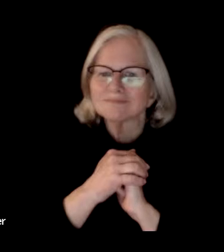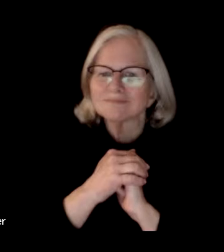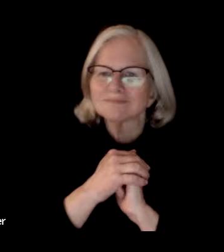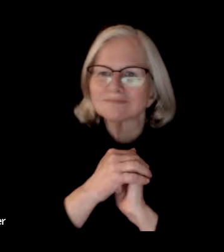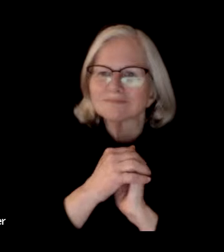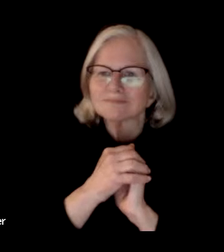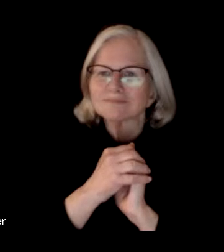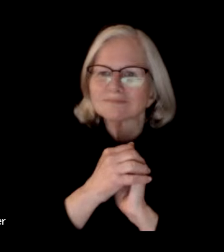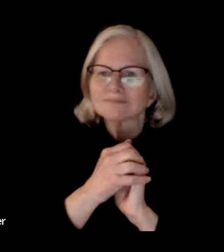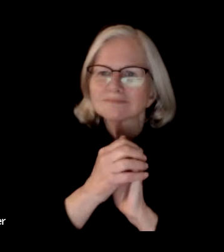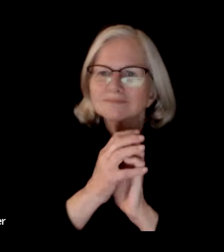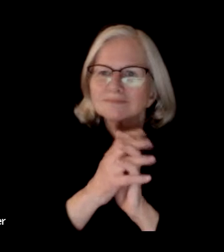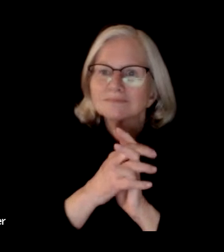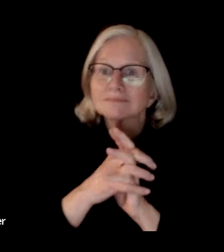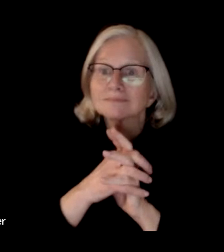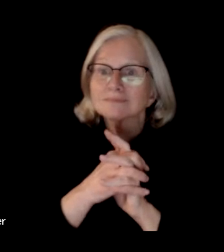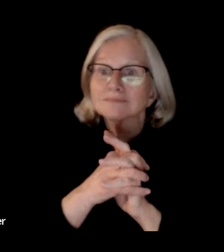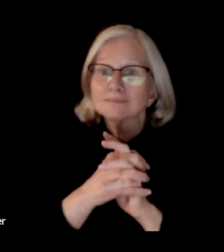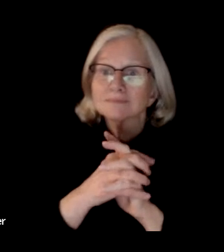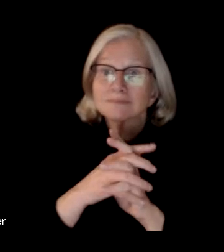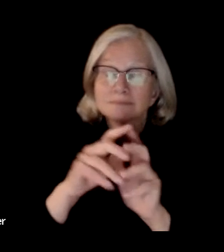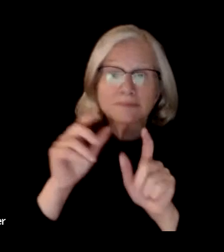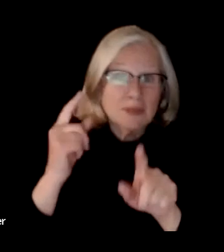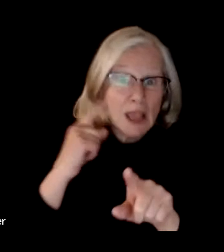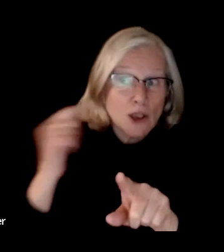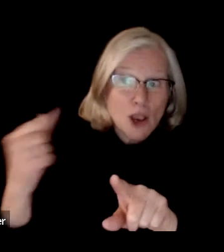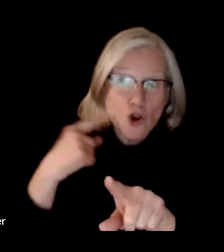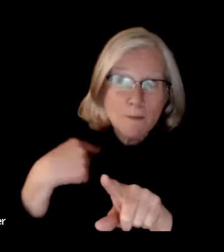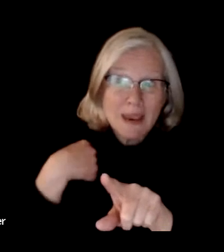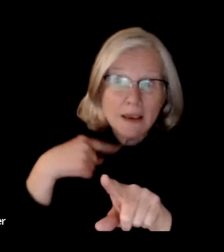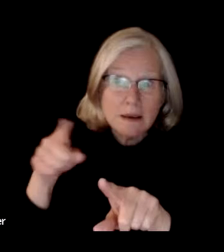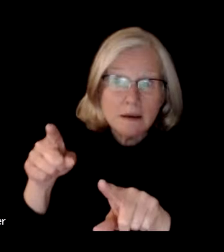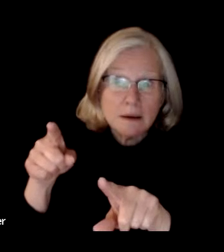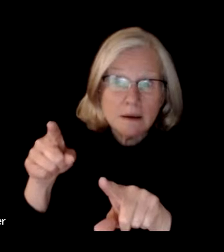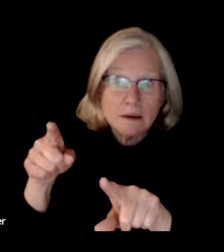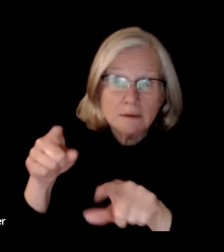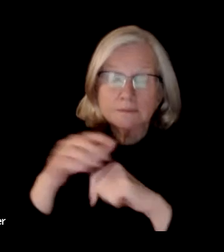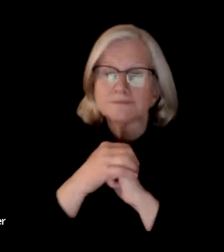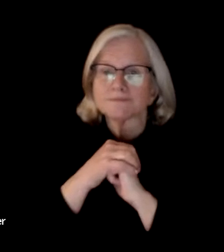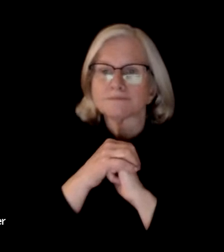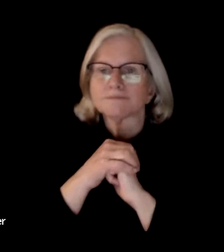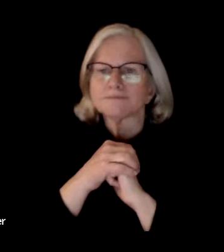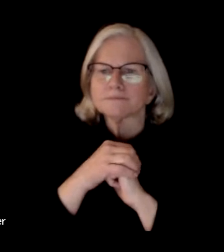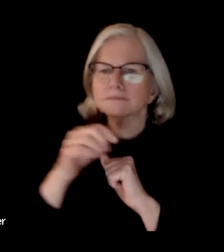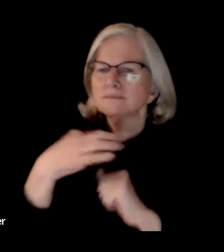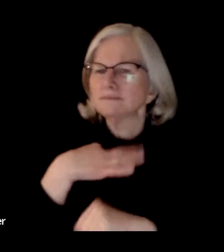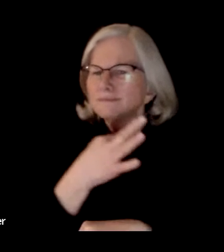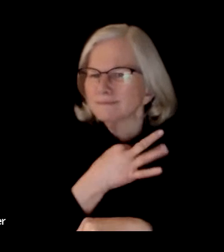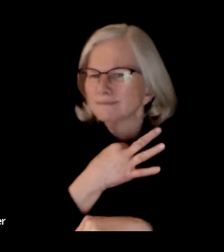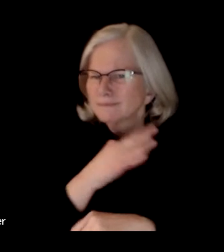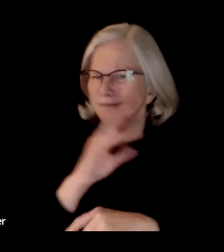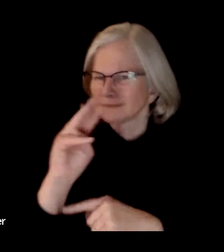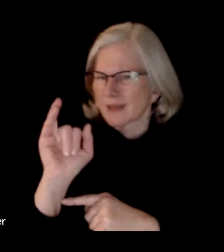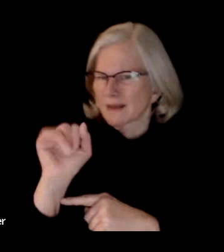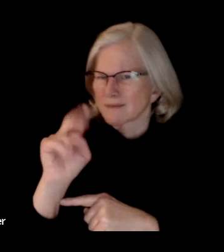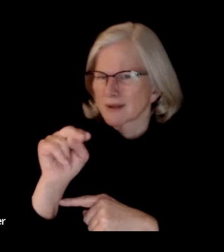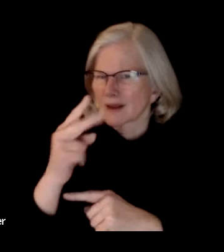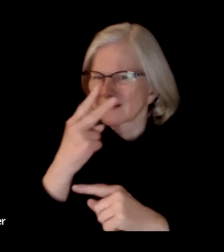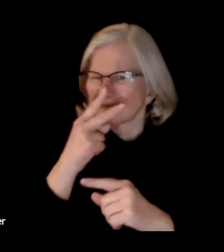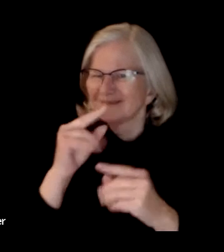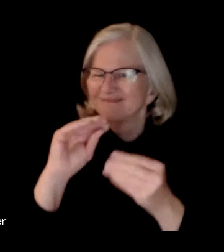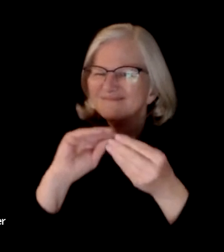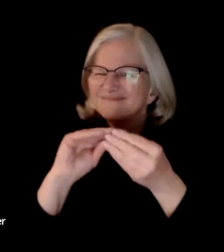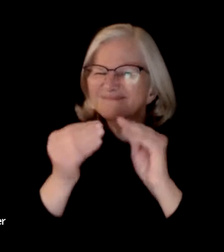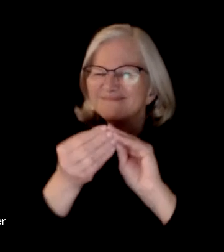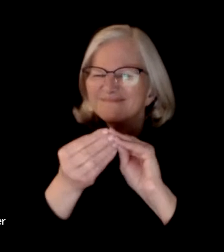You guys hear me? Oh, sorry. I was just going to ask, in Minnesota, we saw the cases are 15 to 37 years old,